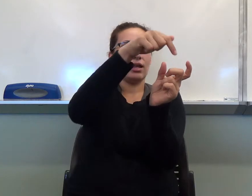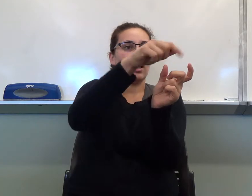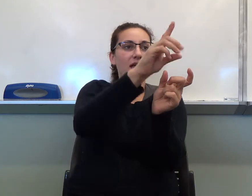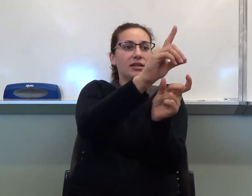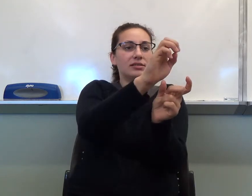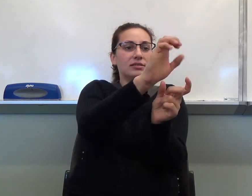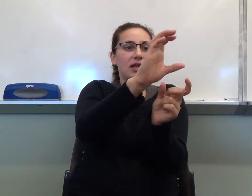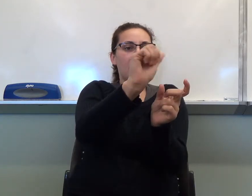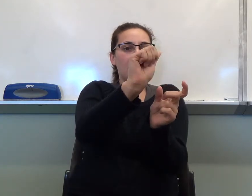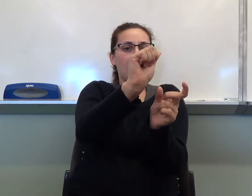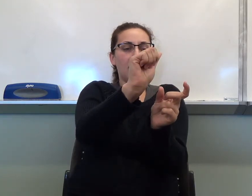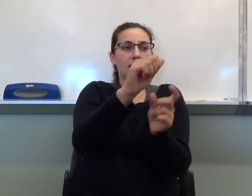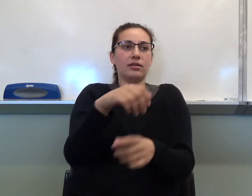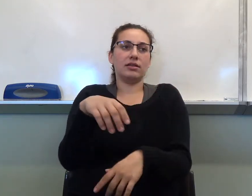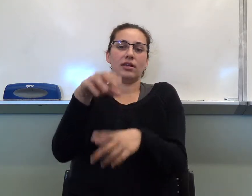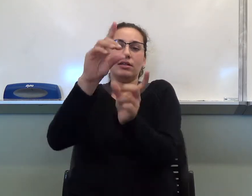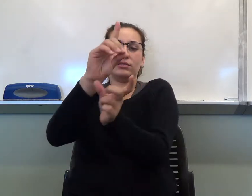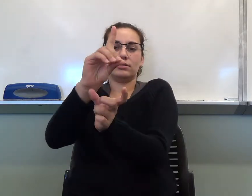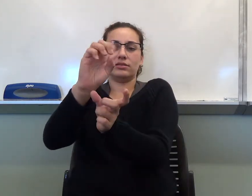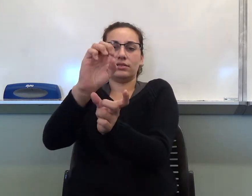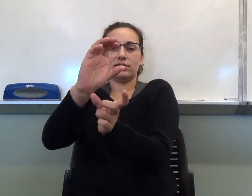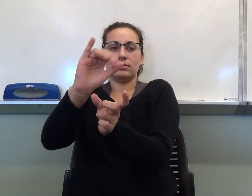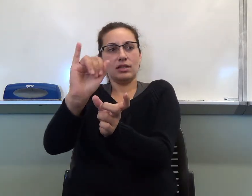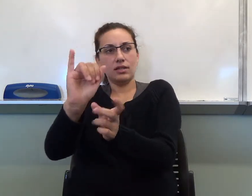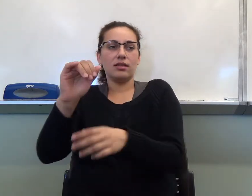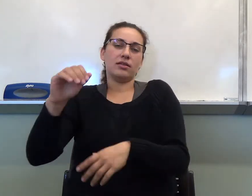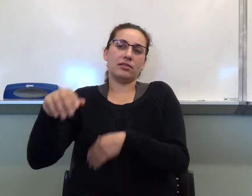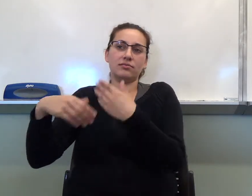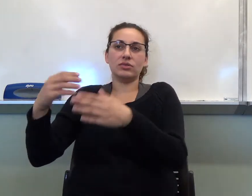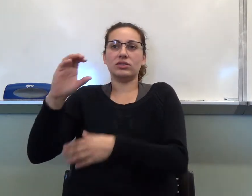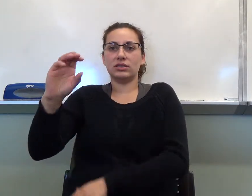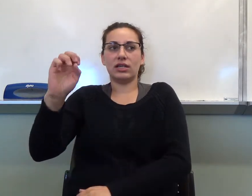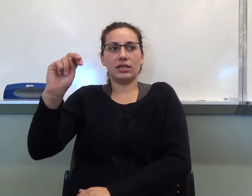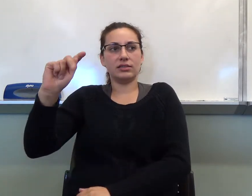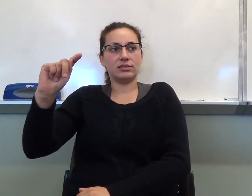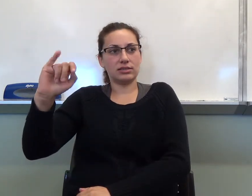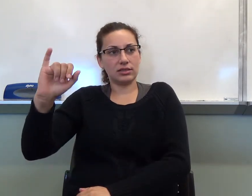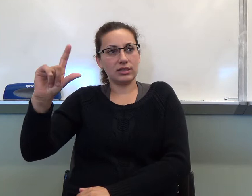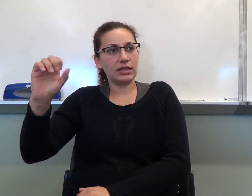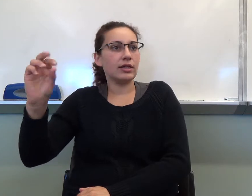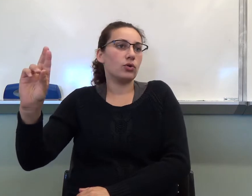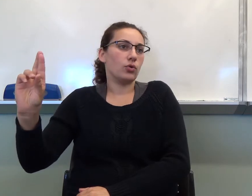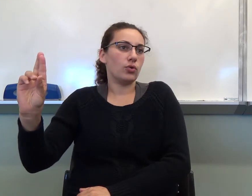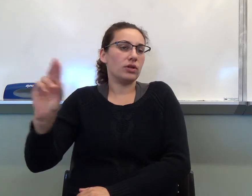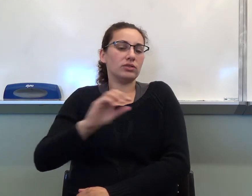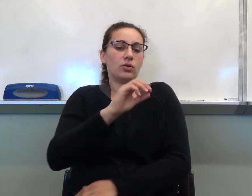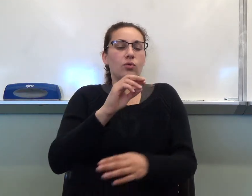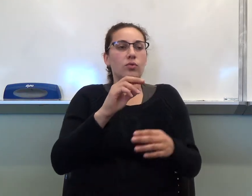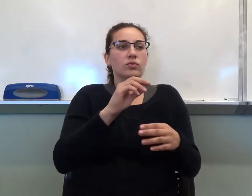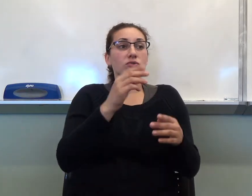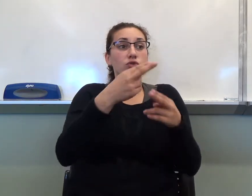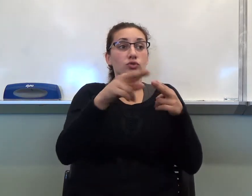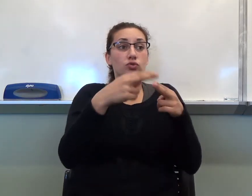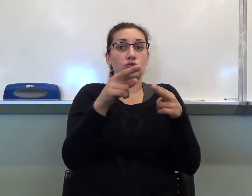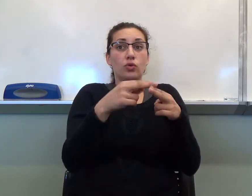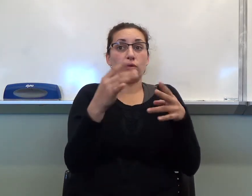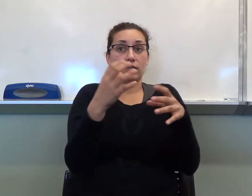is a deciliter. This is a centiliter. CL is the abbreviation for that, CL. And the